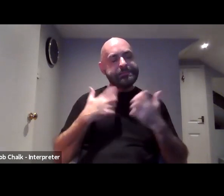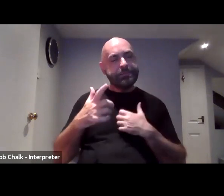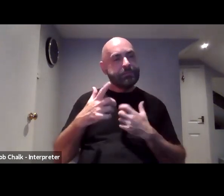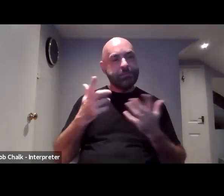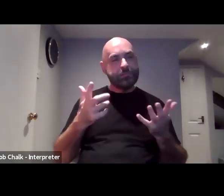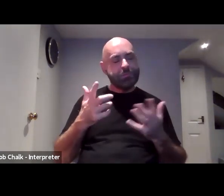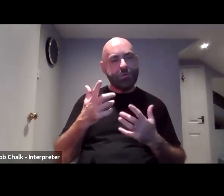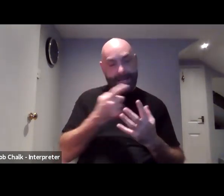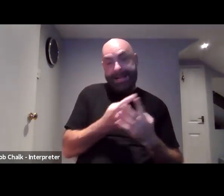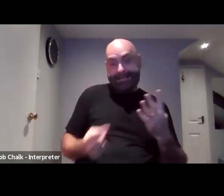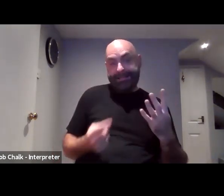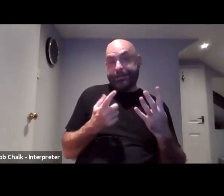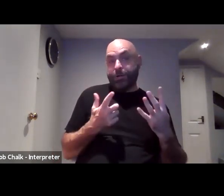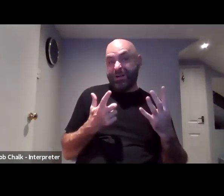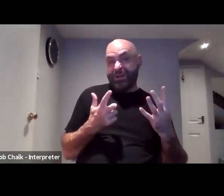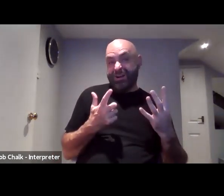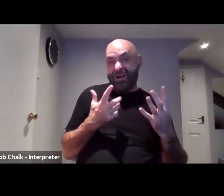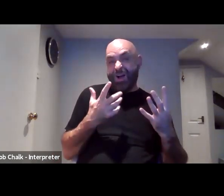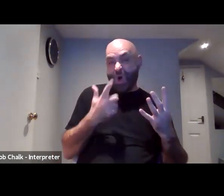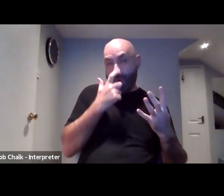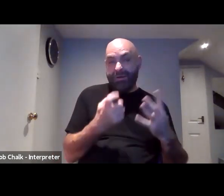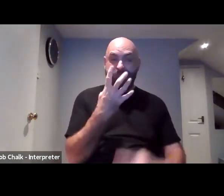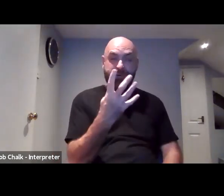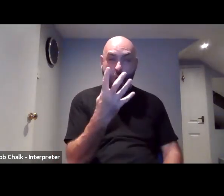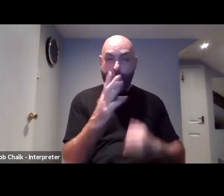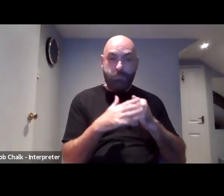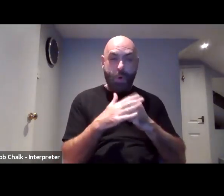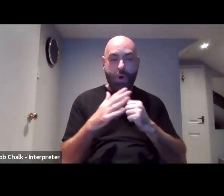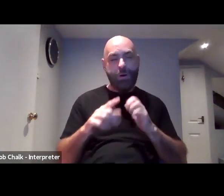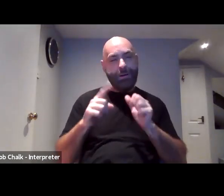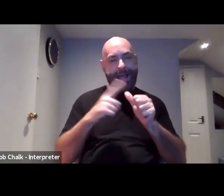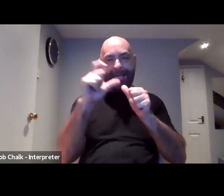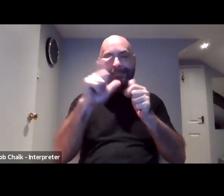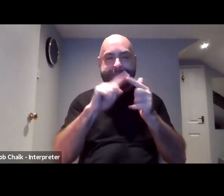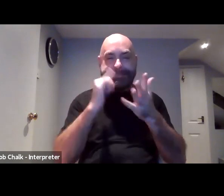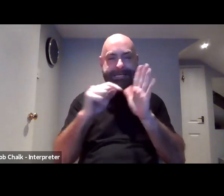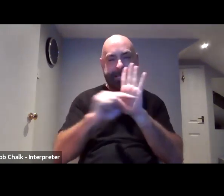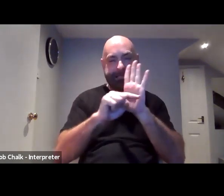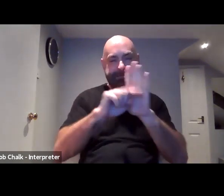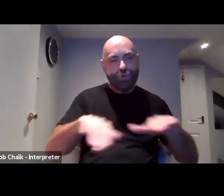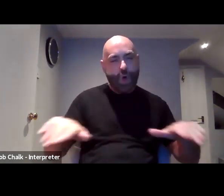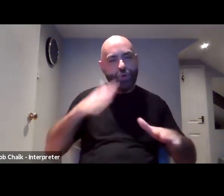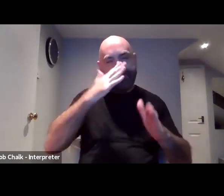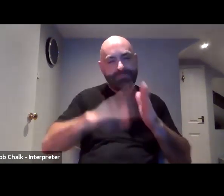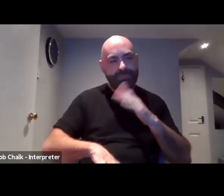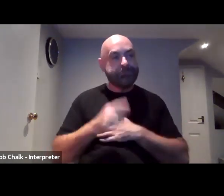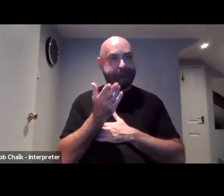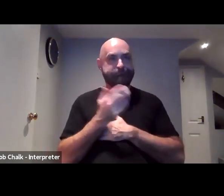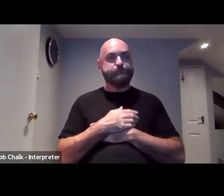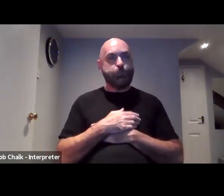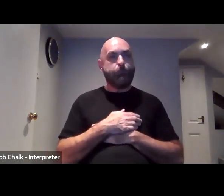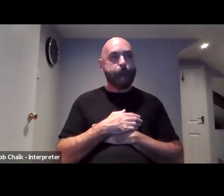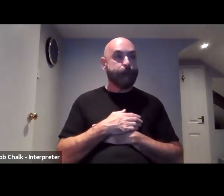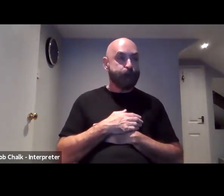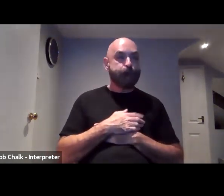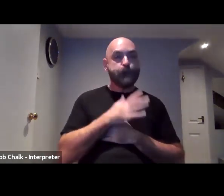had 4 or more adverse childhood experiences. And I said that They